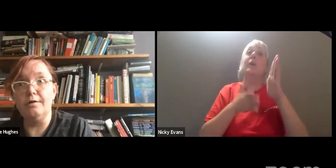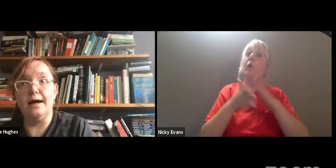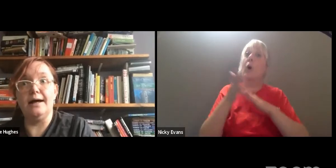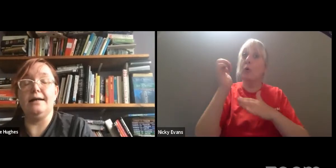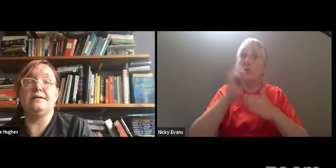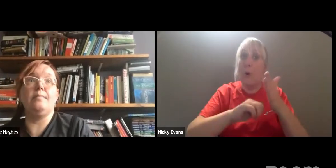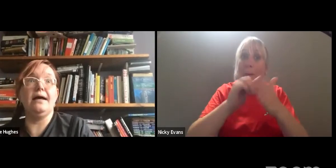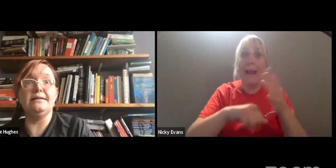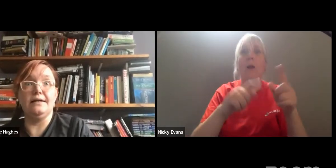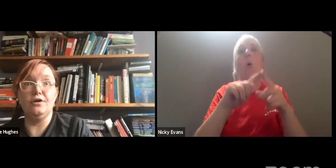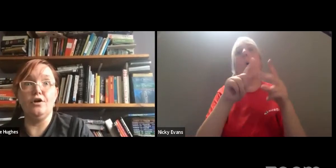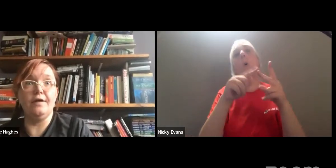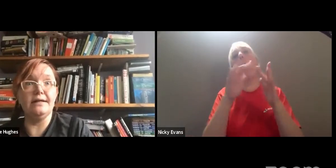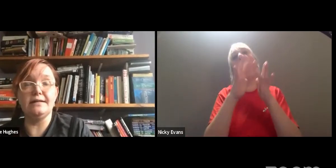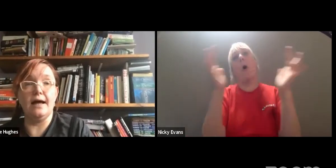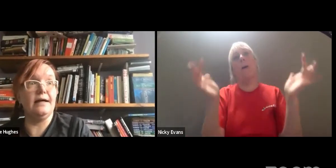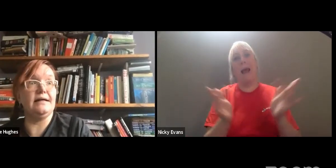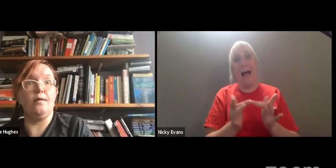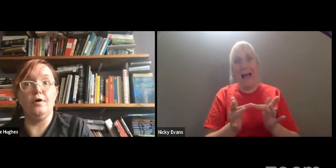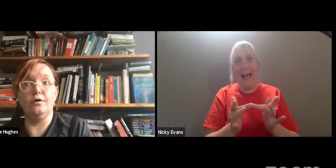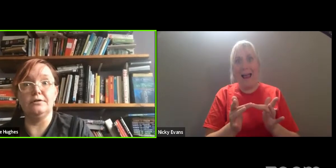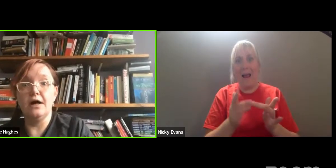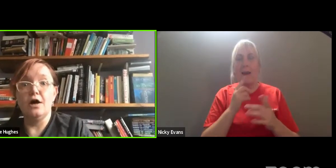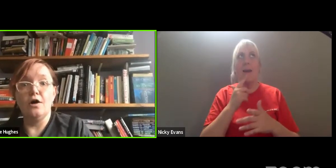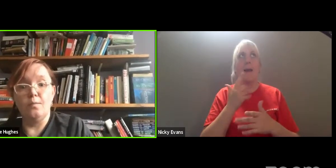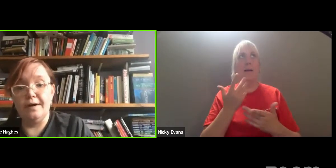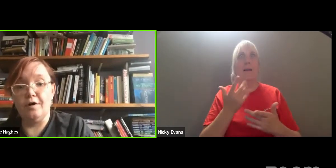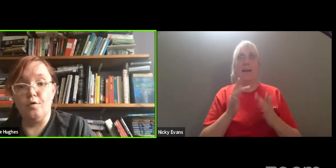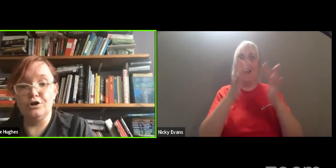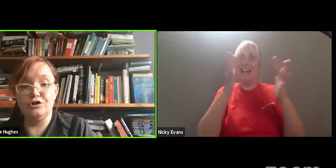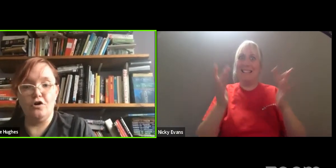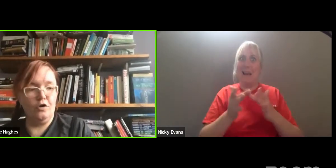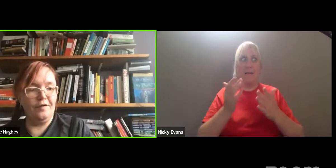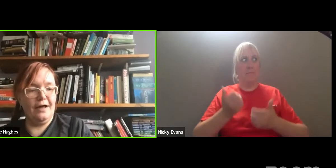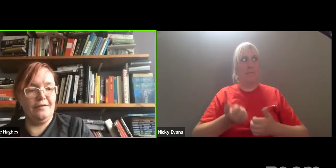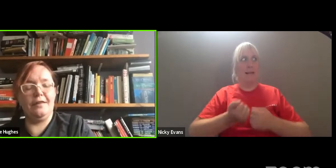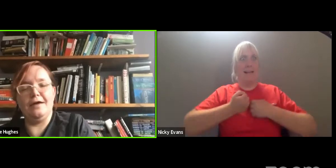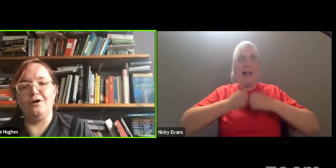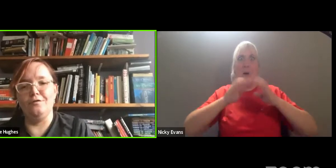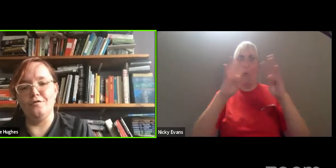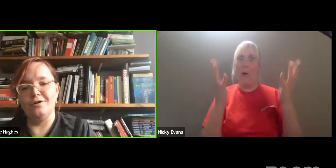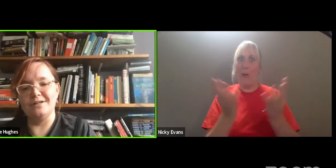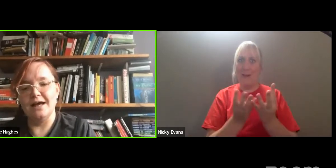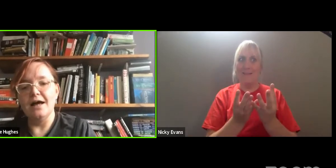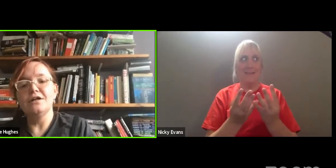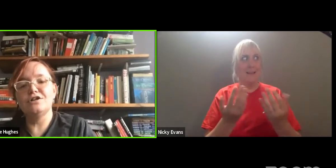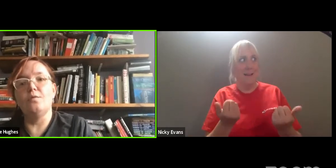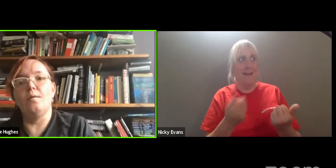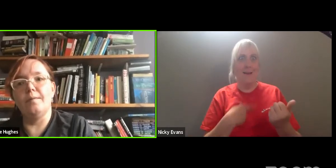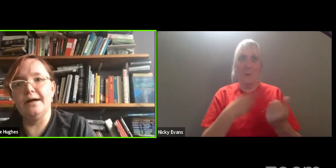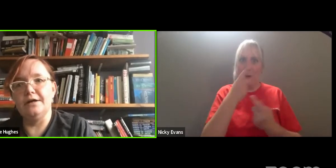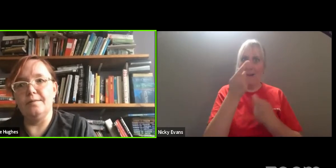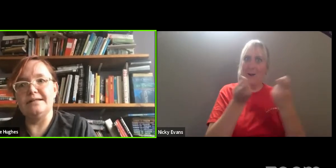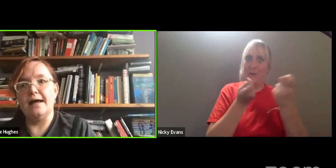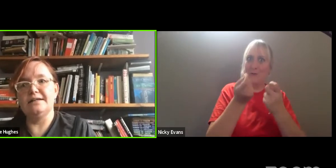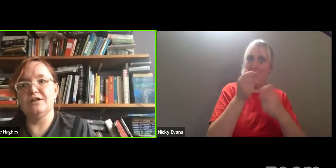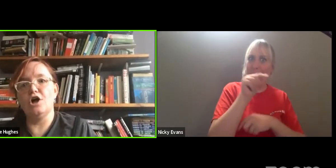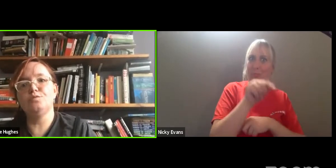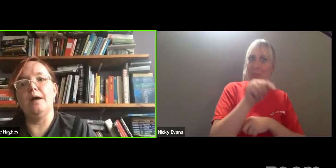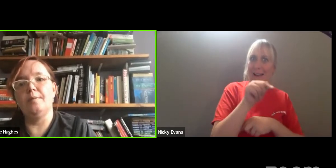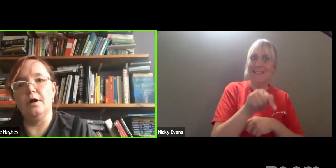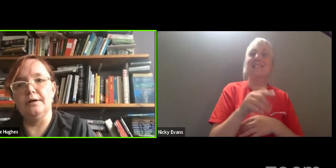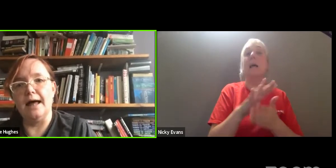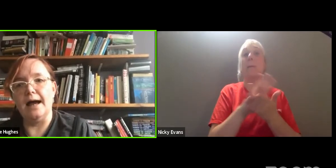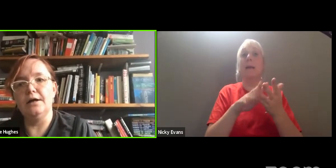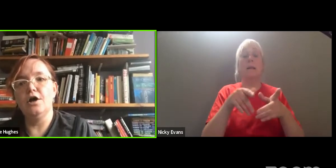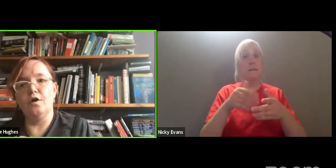online. Online is amazing. You know, the internet is our world. We've got more control over that than they've got over us. So what we can do is talk